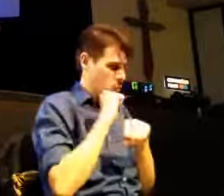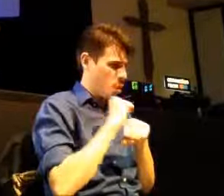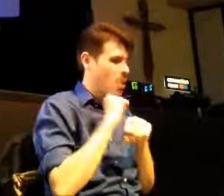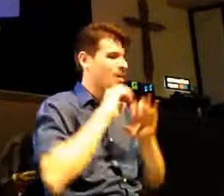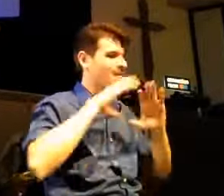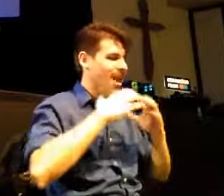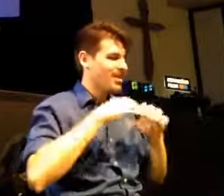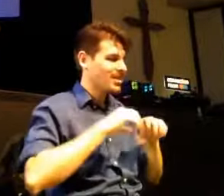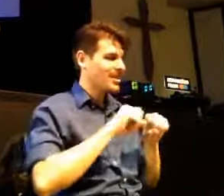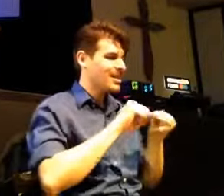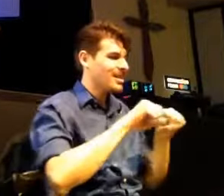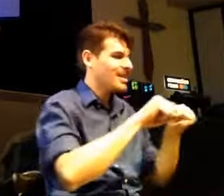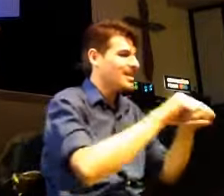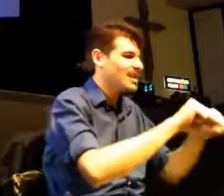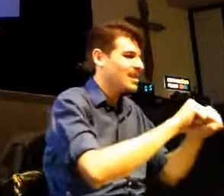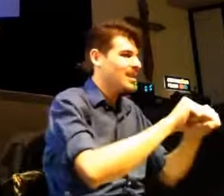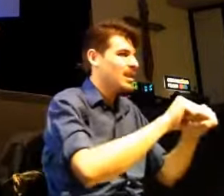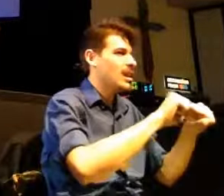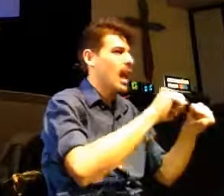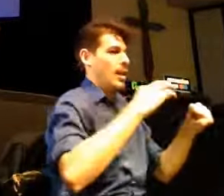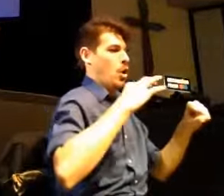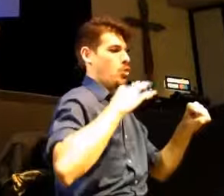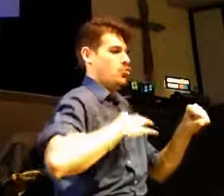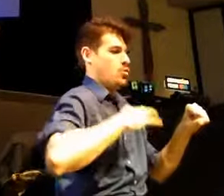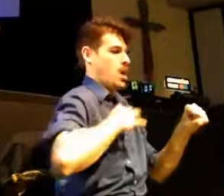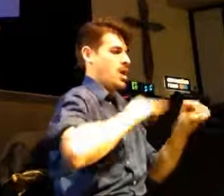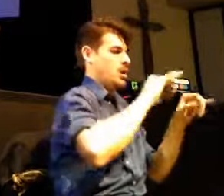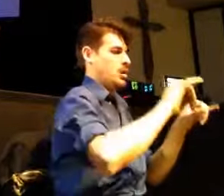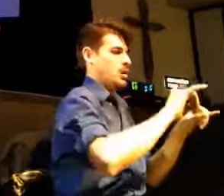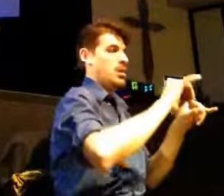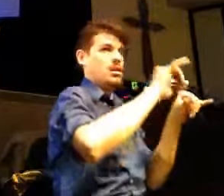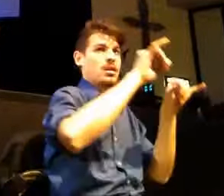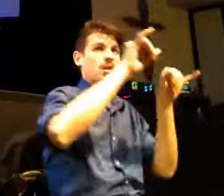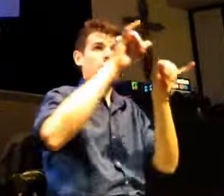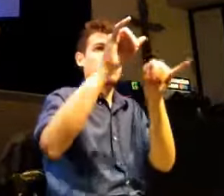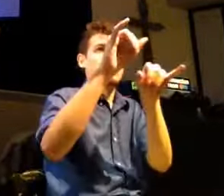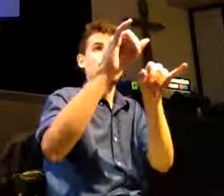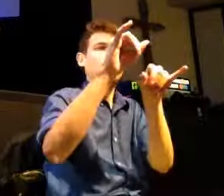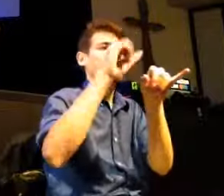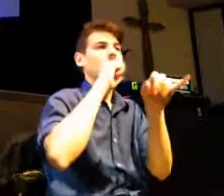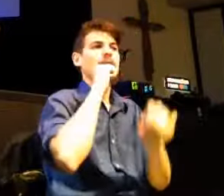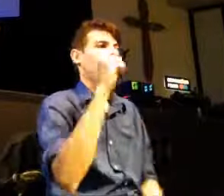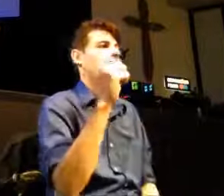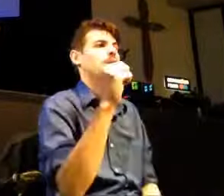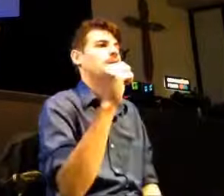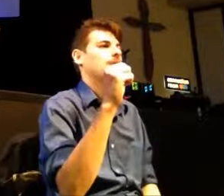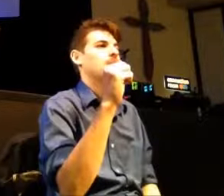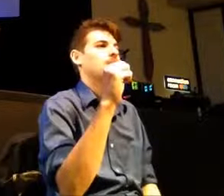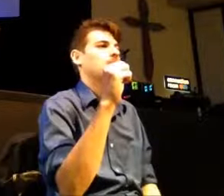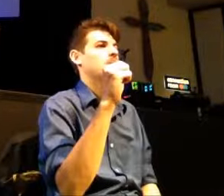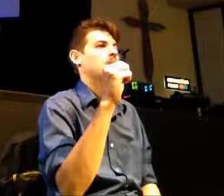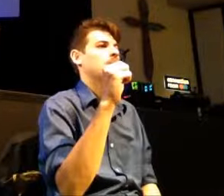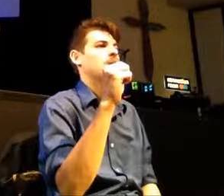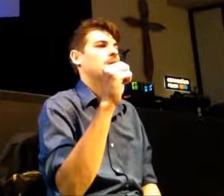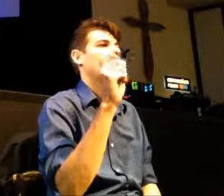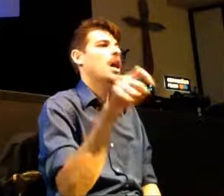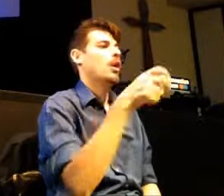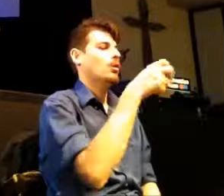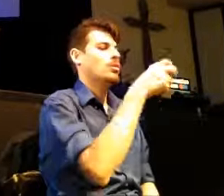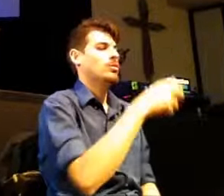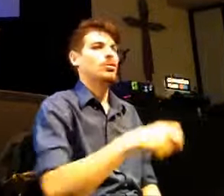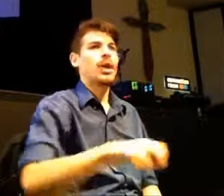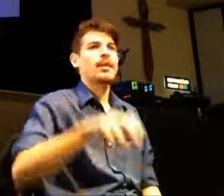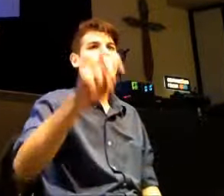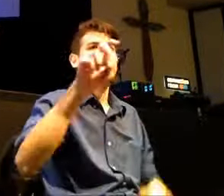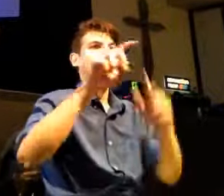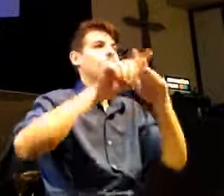qualify for what she would need later for her PhD. And she had to start over on her master's. And a moment